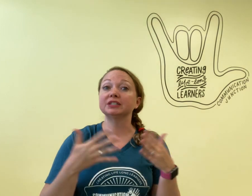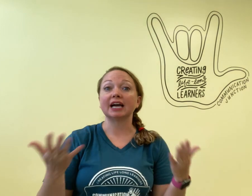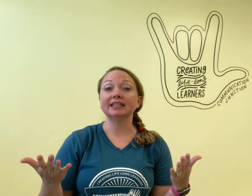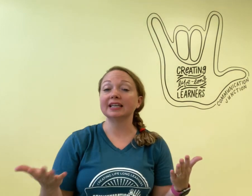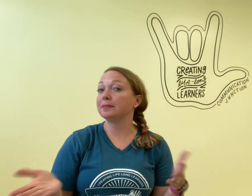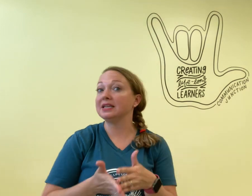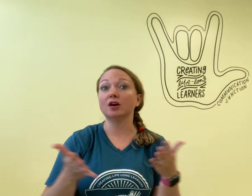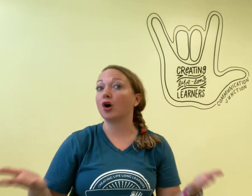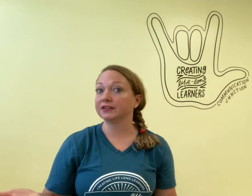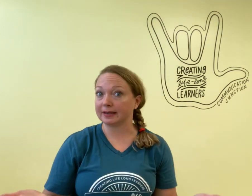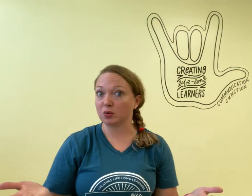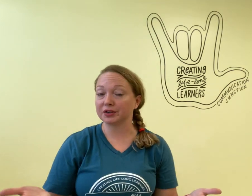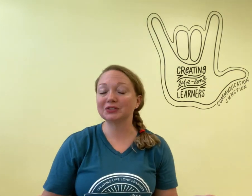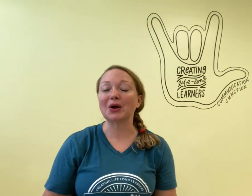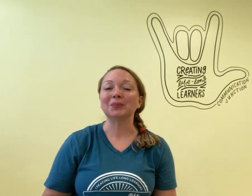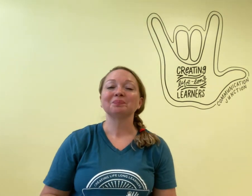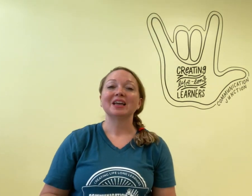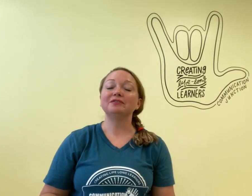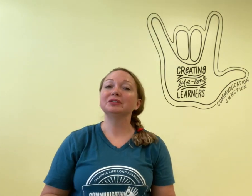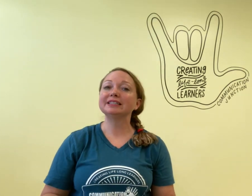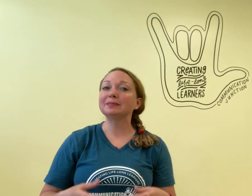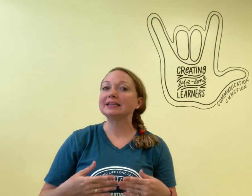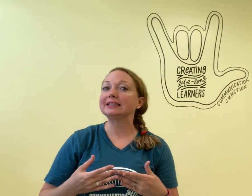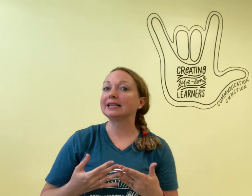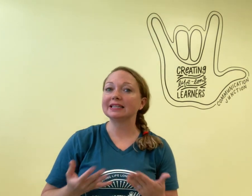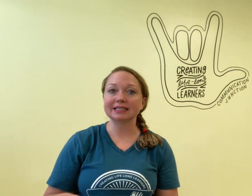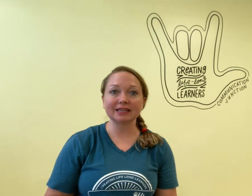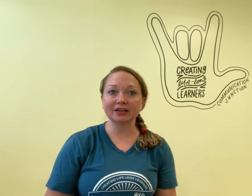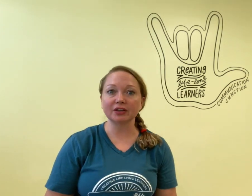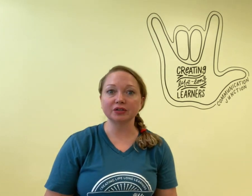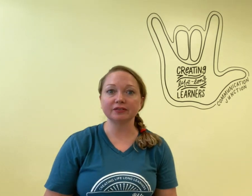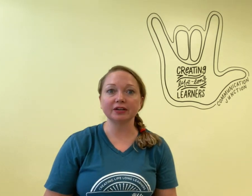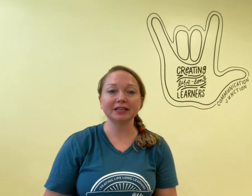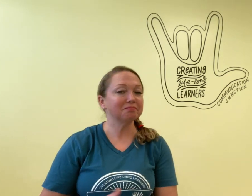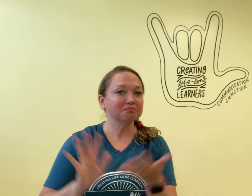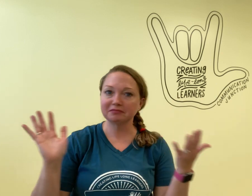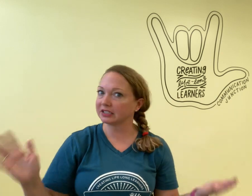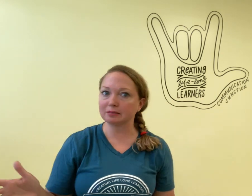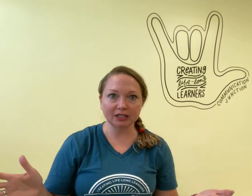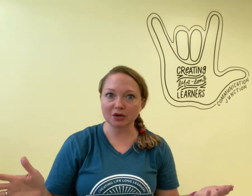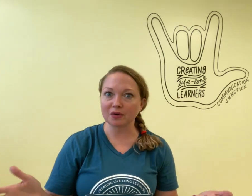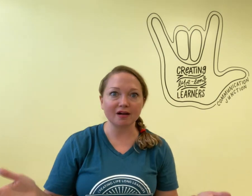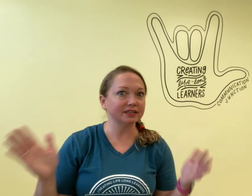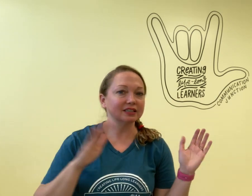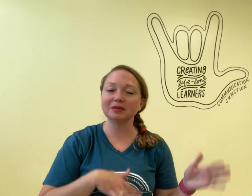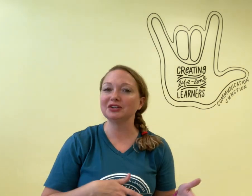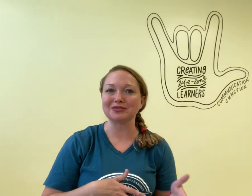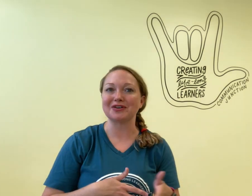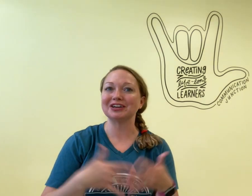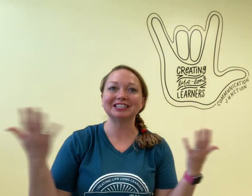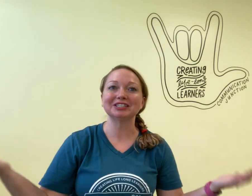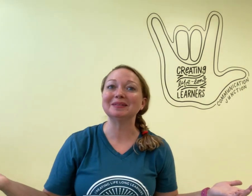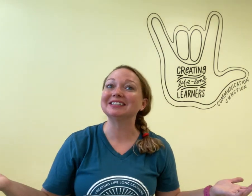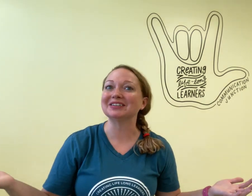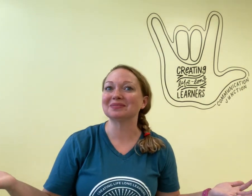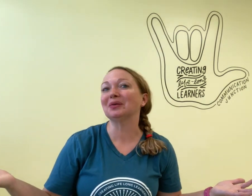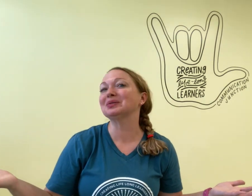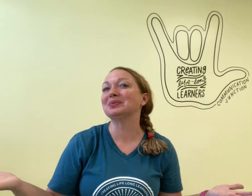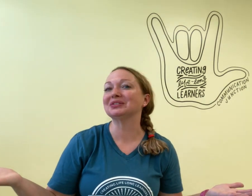signs that mean all the same word. So if you see somebody signing Thanksgiving a little differently, doesn't mean they're wrong, doesn't mean you're wrong, it just means there are multiple signs